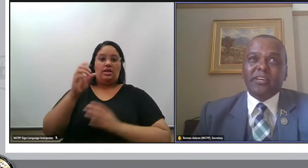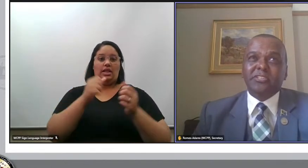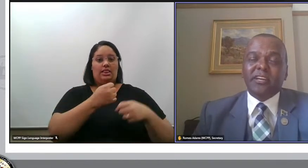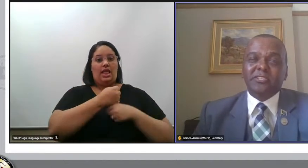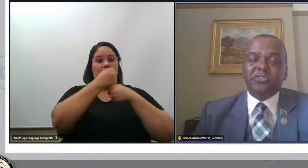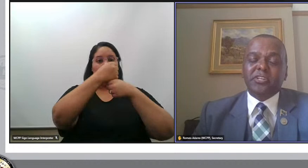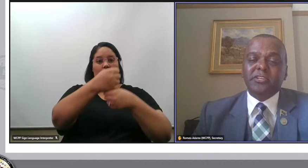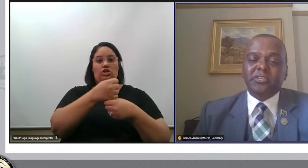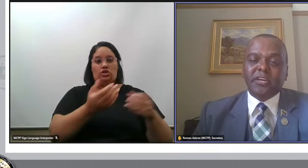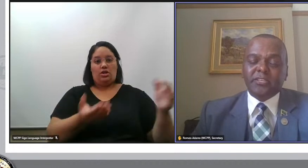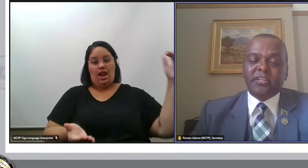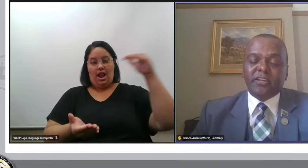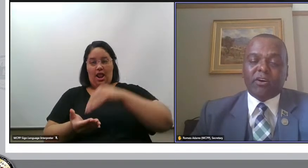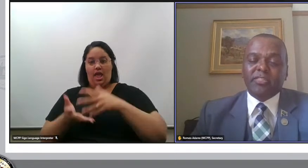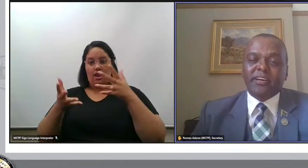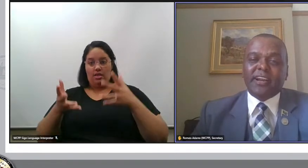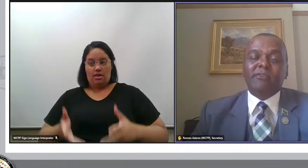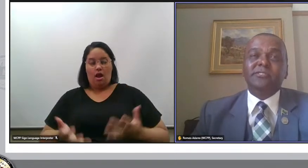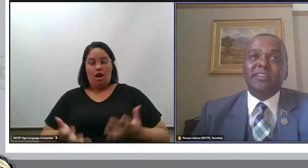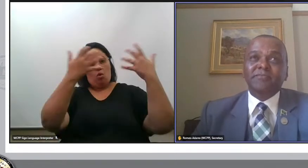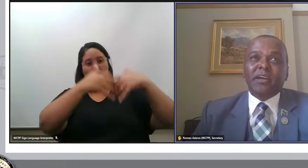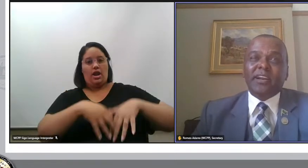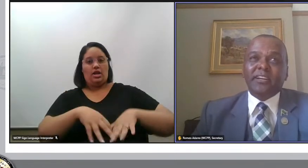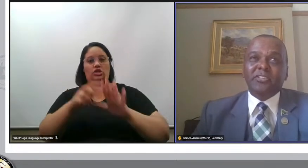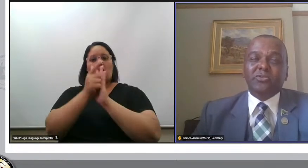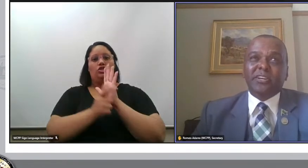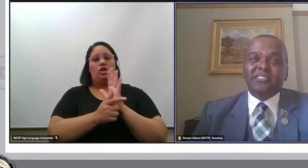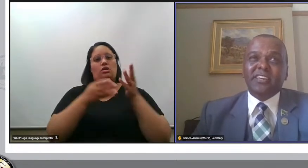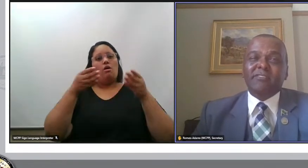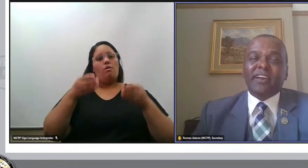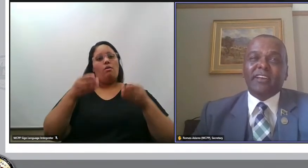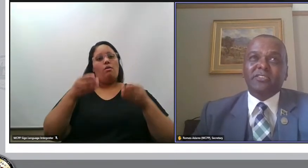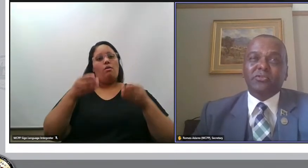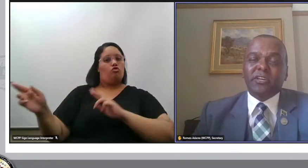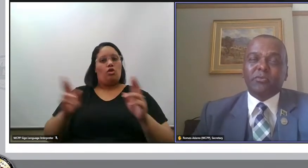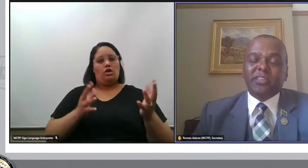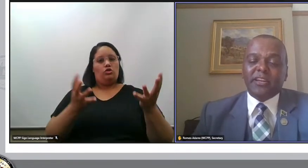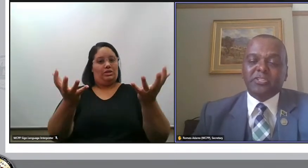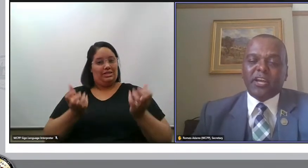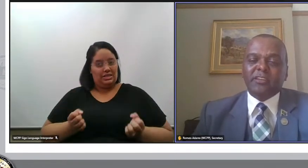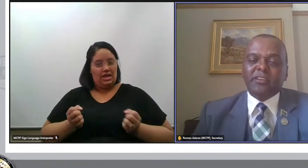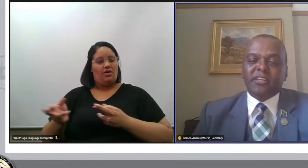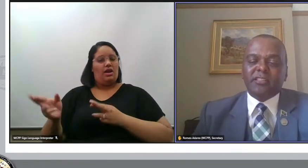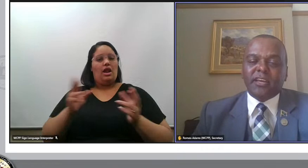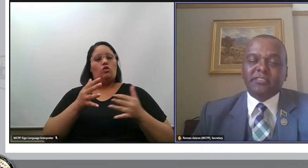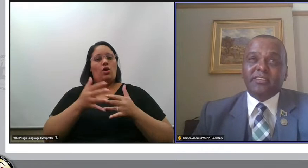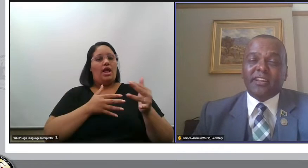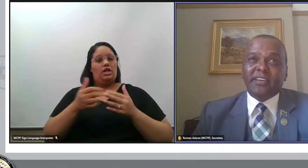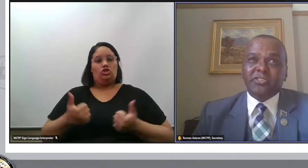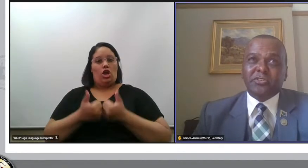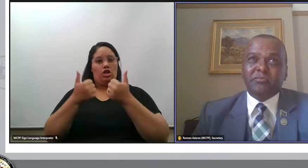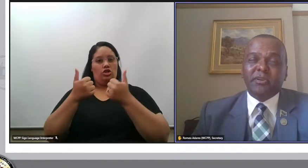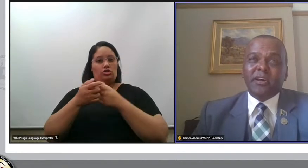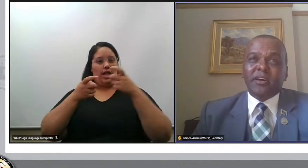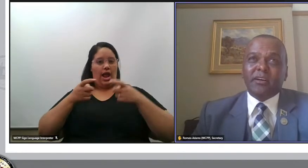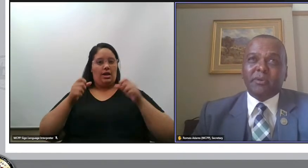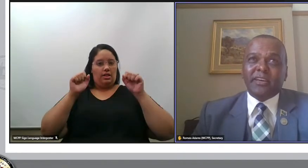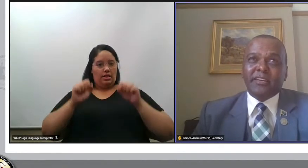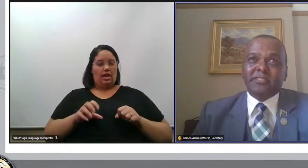the coordination legislature is then on the ground, ready to receive, ready to deal with any challenges that the SA